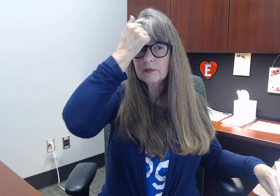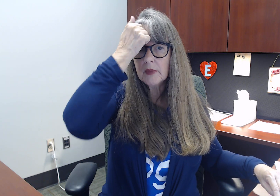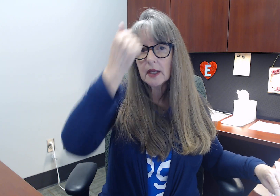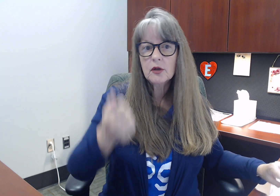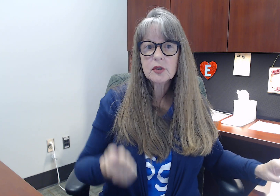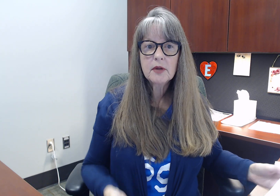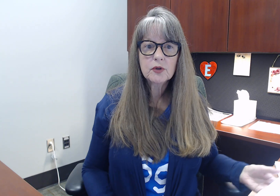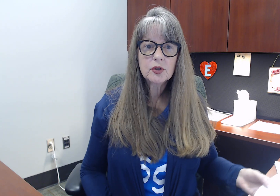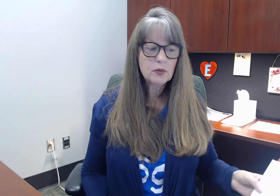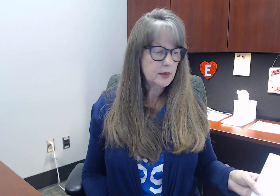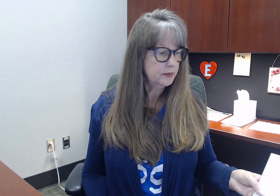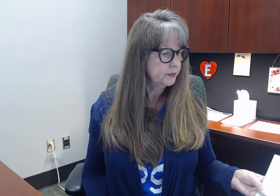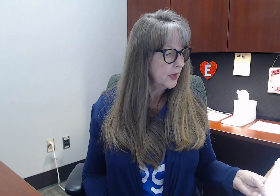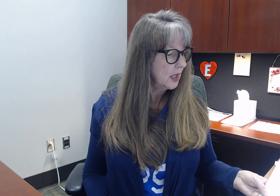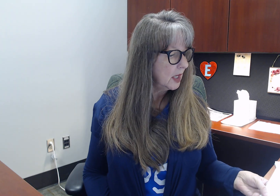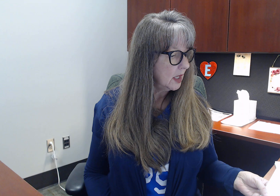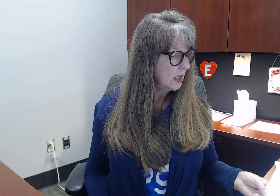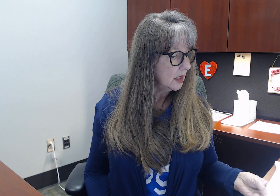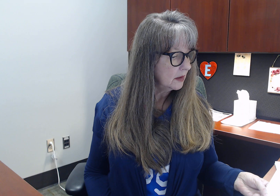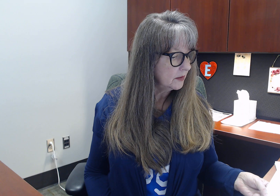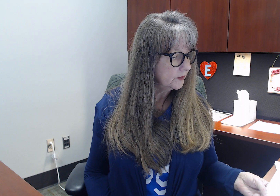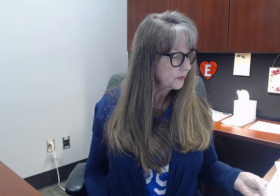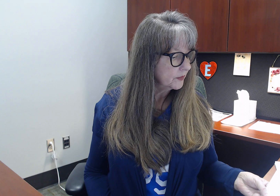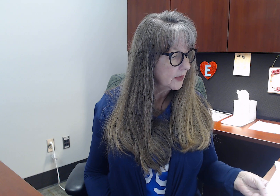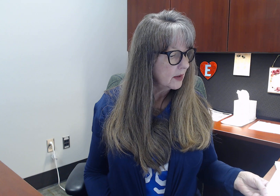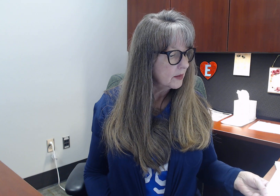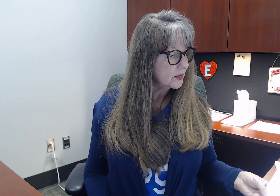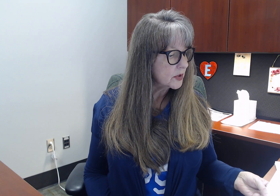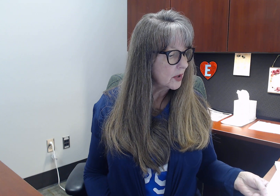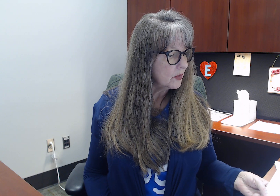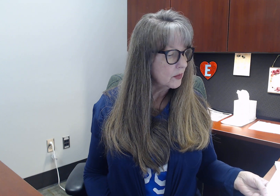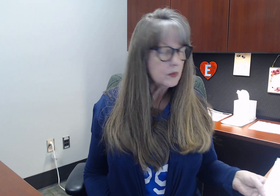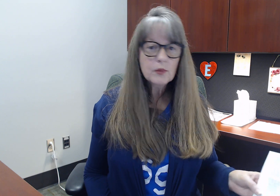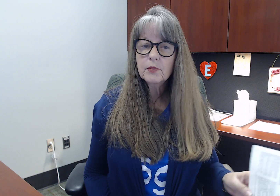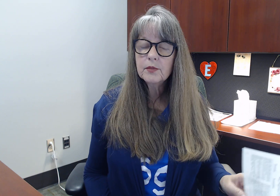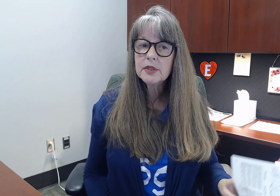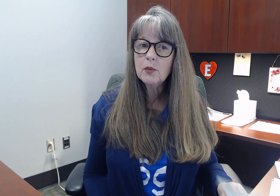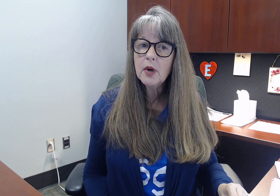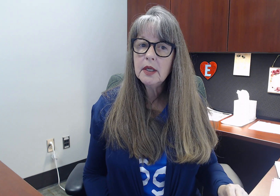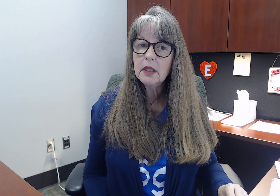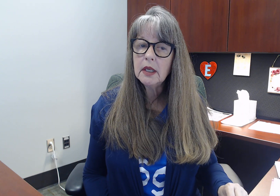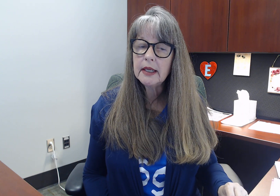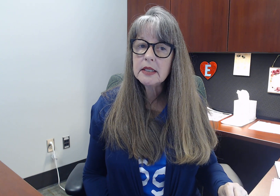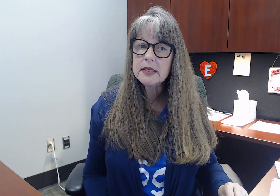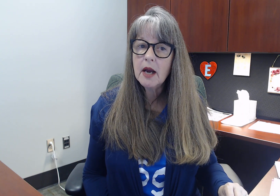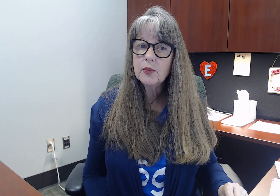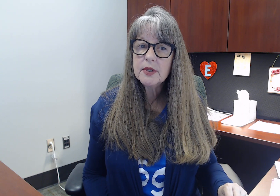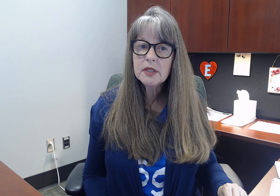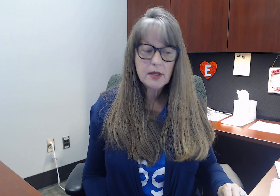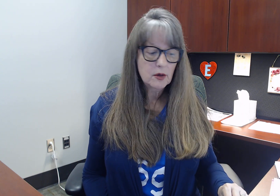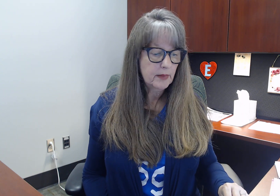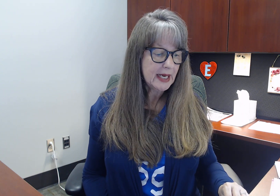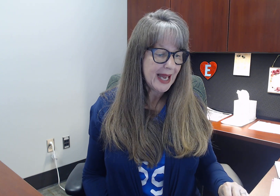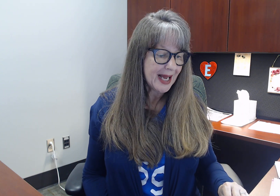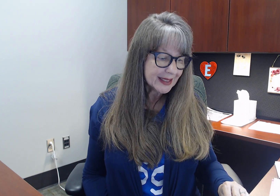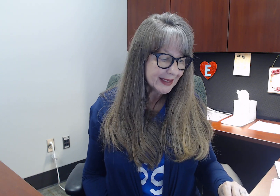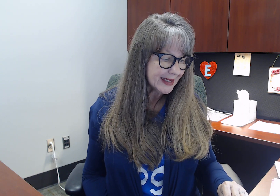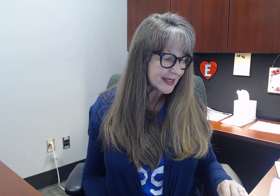could also be for stupid. Um, so someone, like in the South, we say they're being ugly. That doesn't